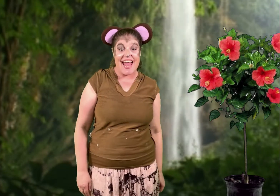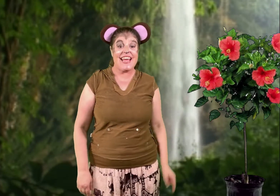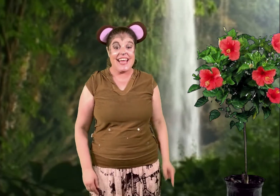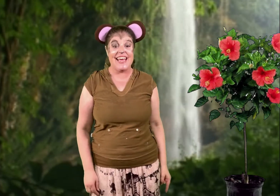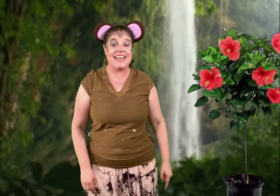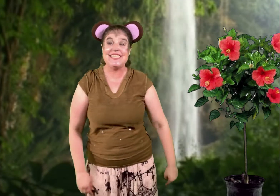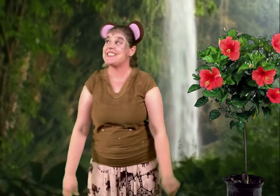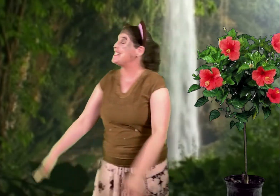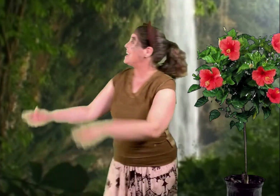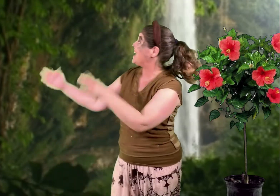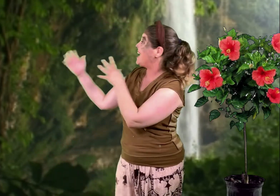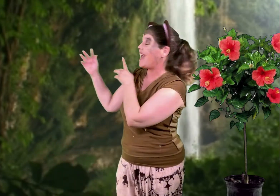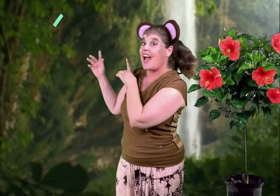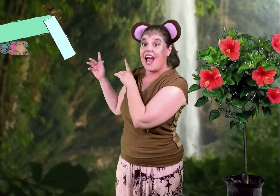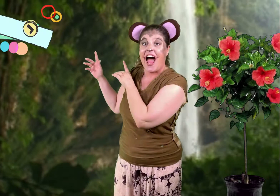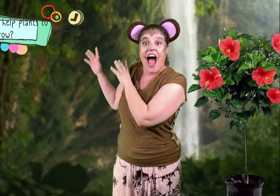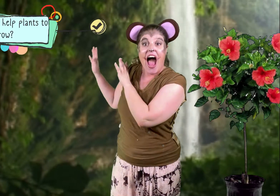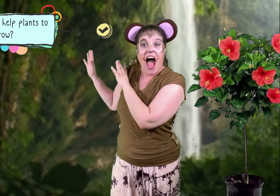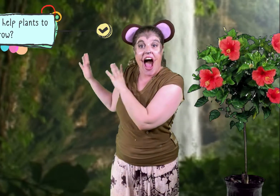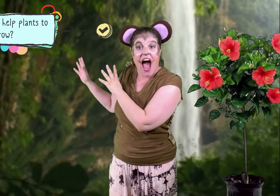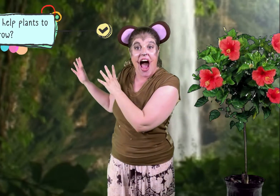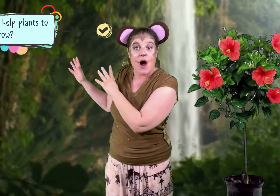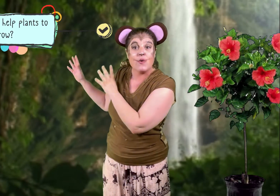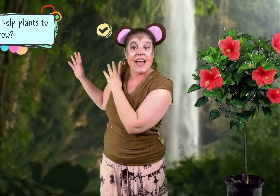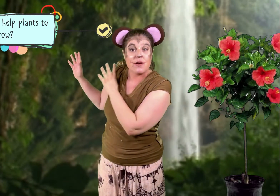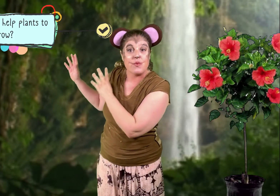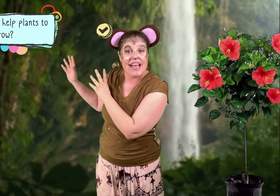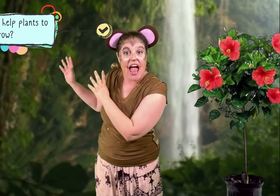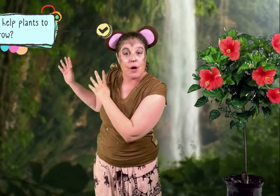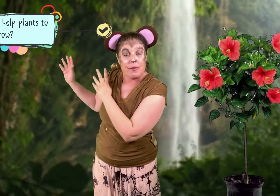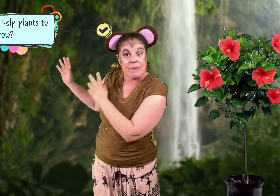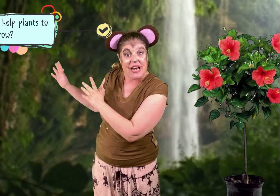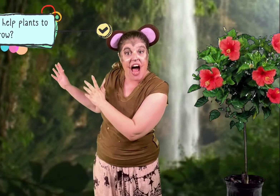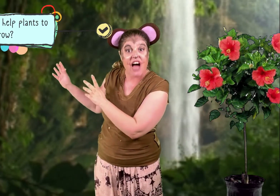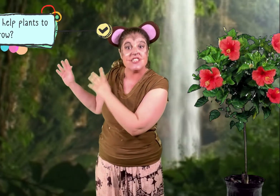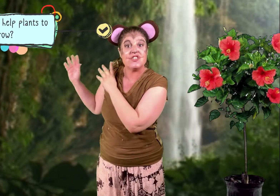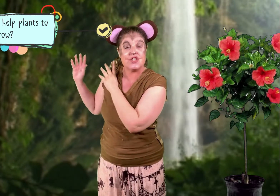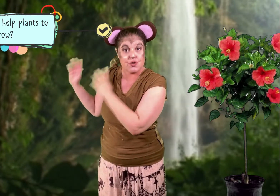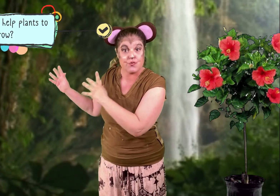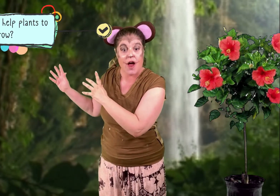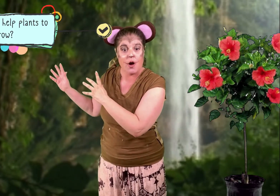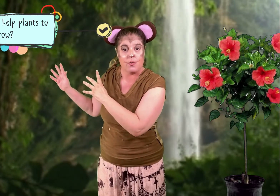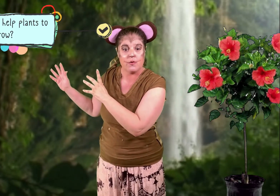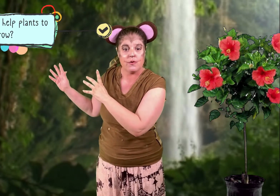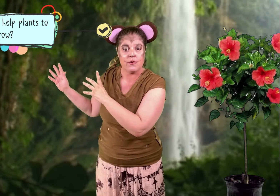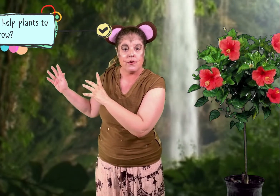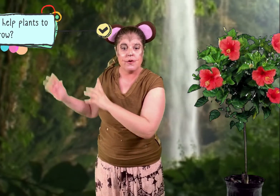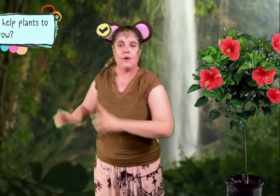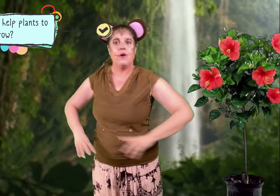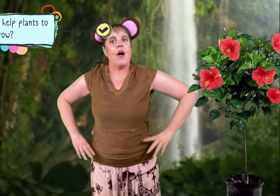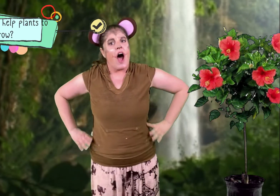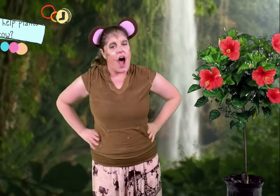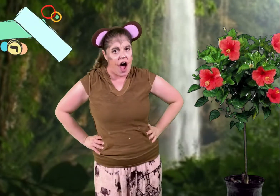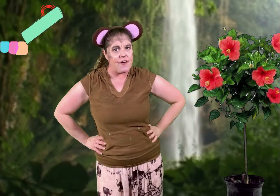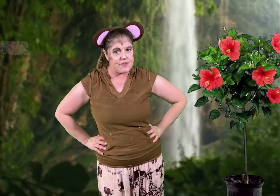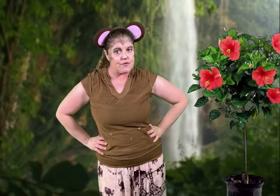today is how can we help plants to grow? After